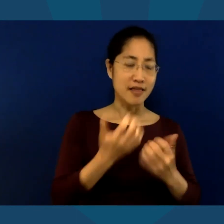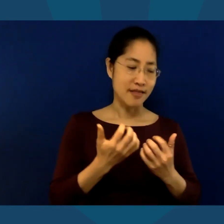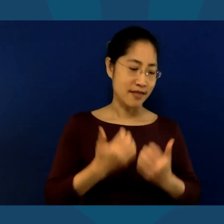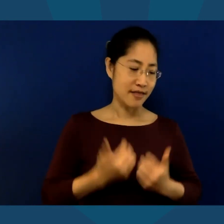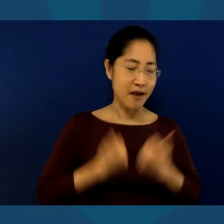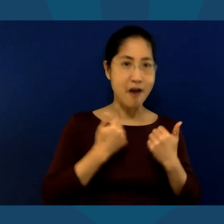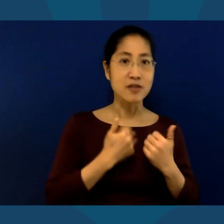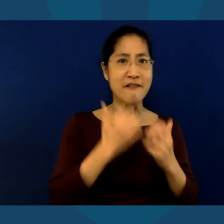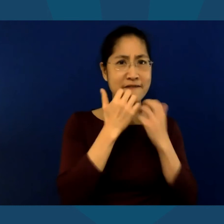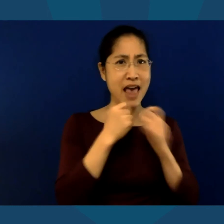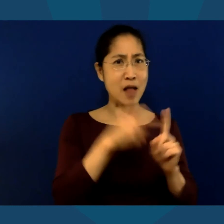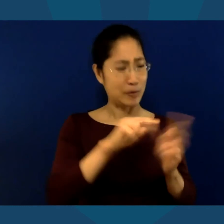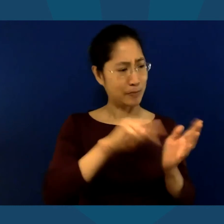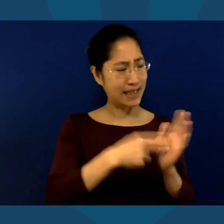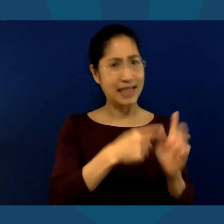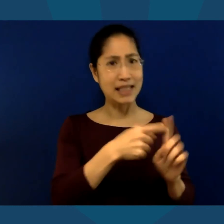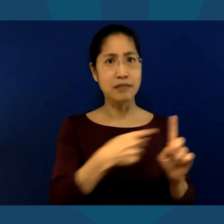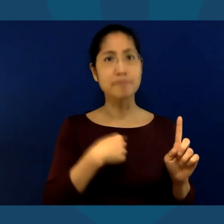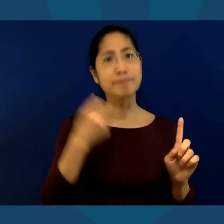meaning of value in our lives.